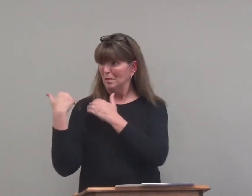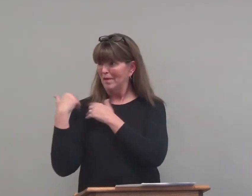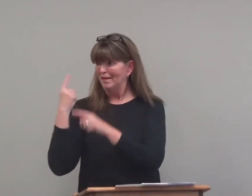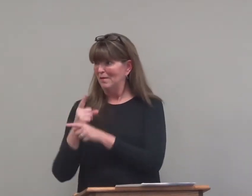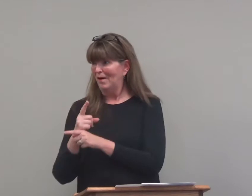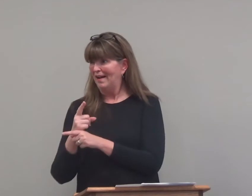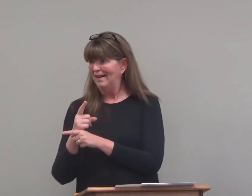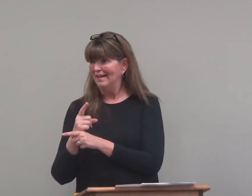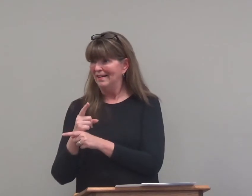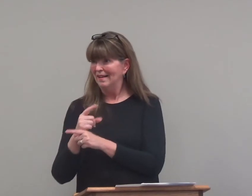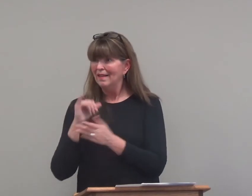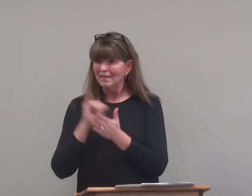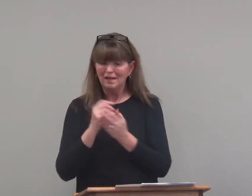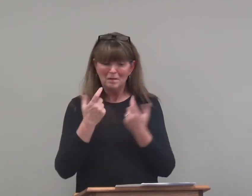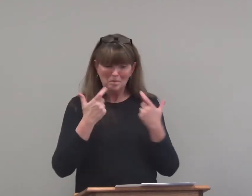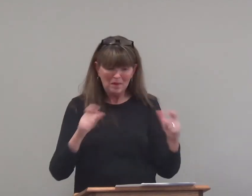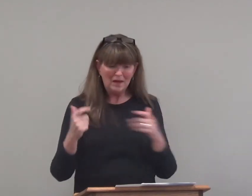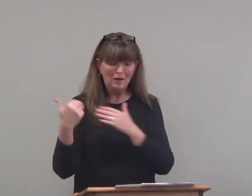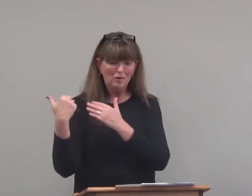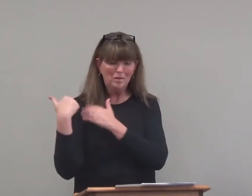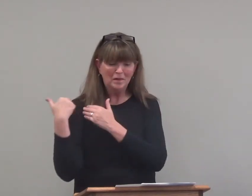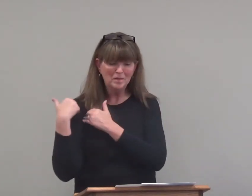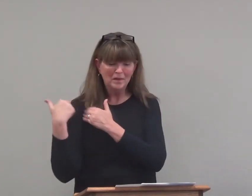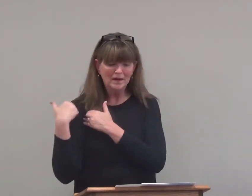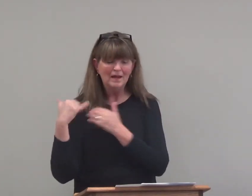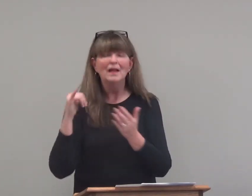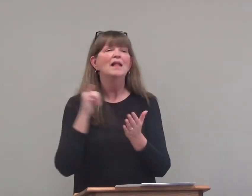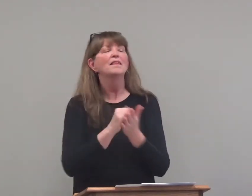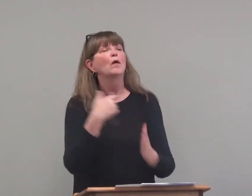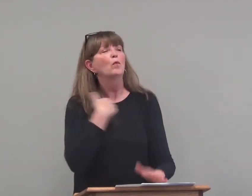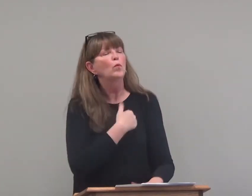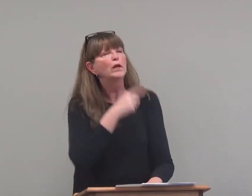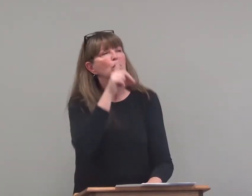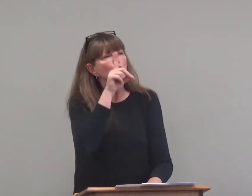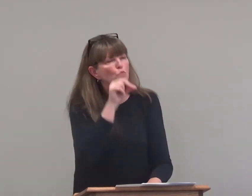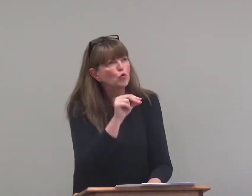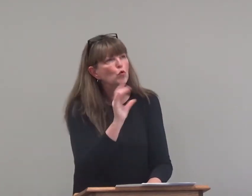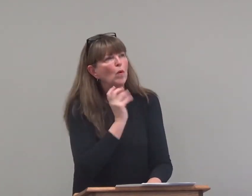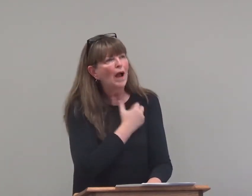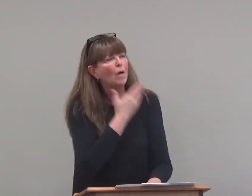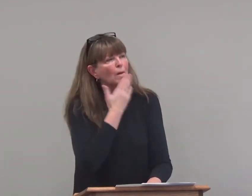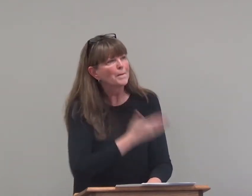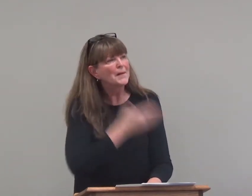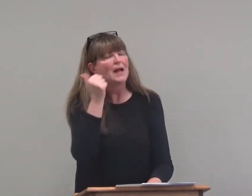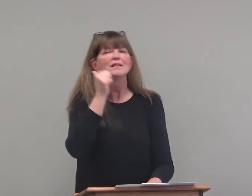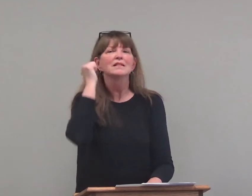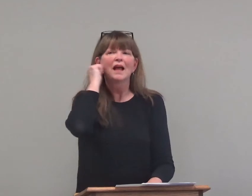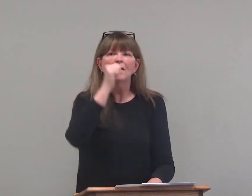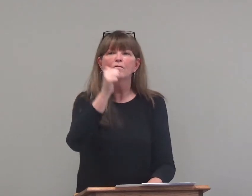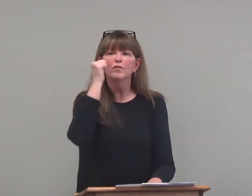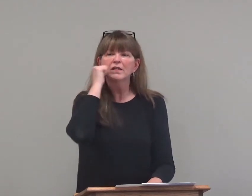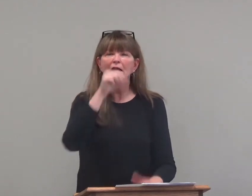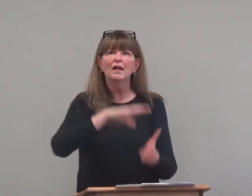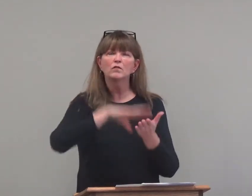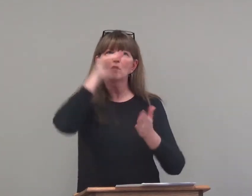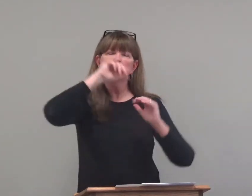And that's a big responsibility. Wouldn't you agree? It's a big responsibility. Because we do our best every